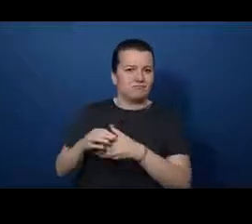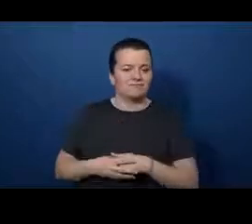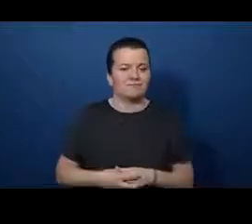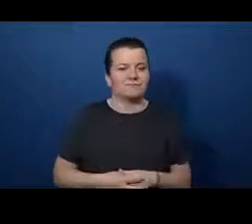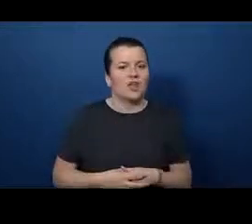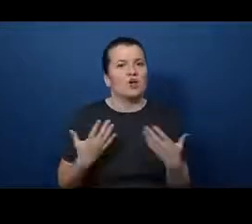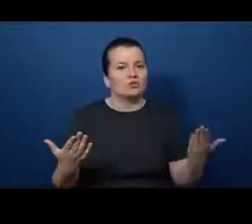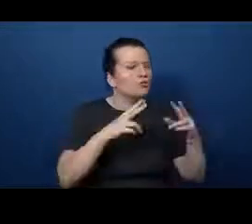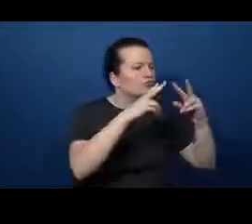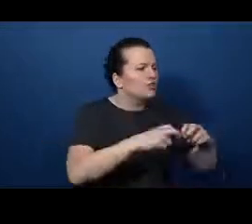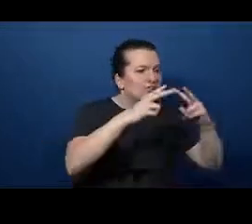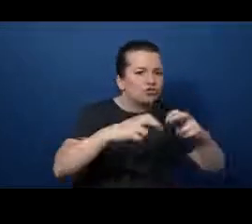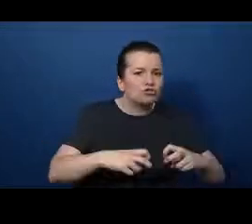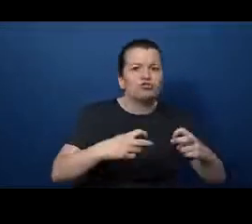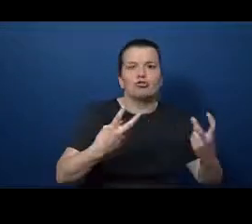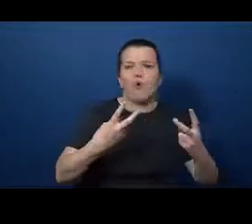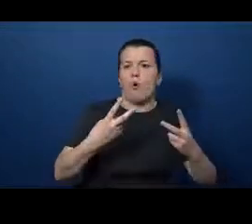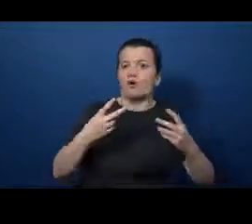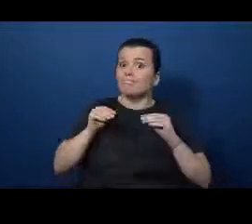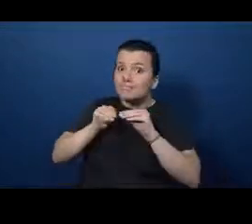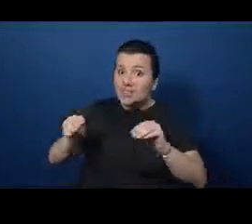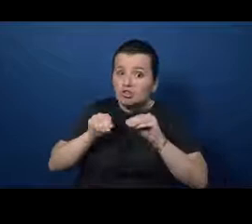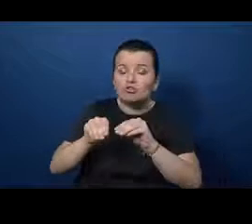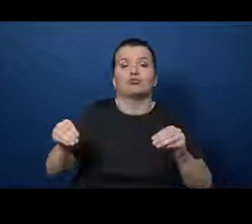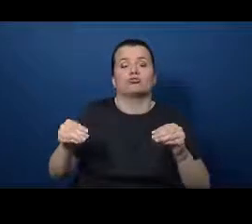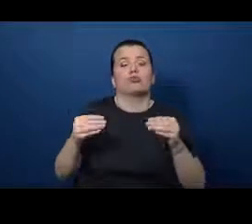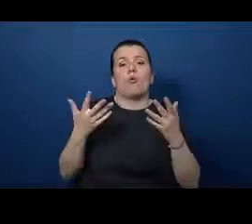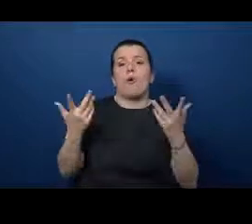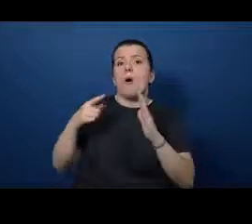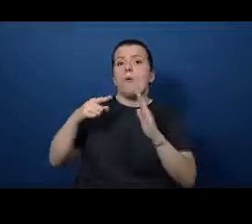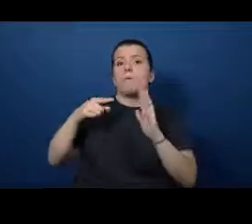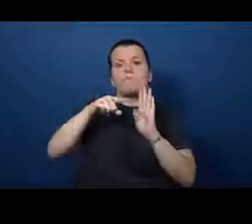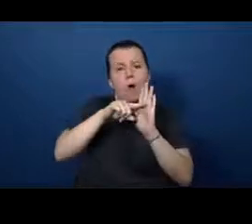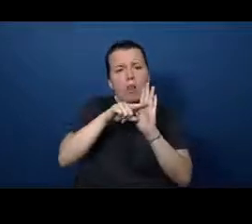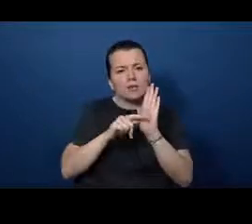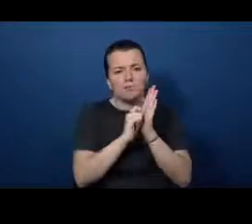researchers, practitioners, policymakers, and other stakeholders.